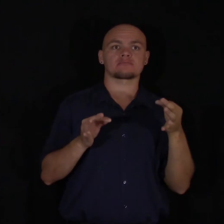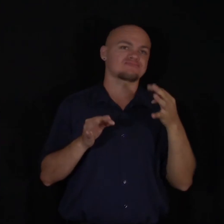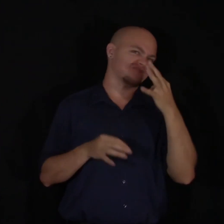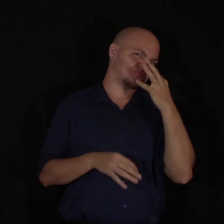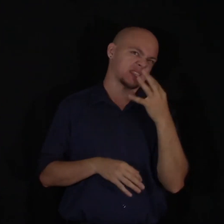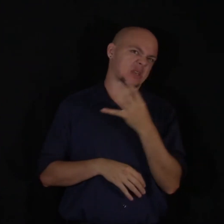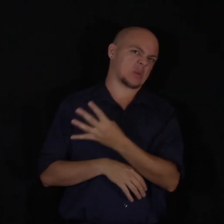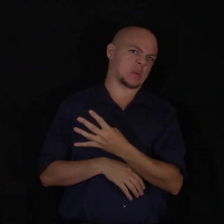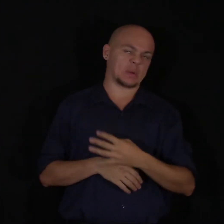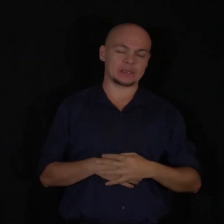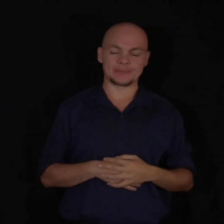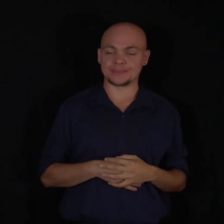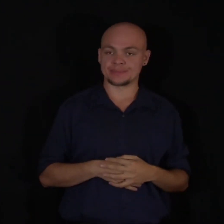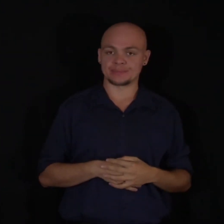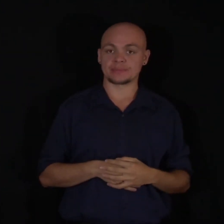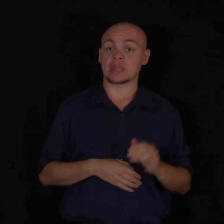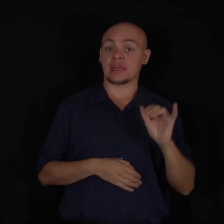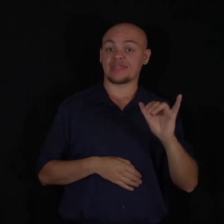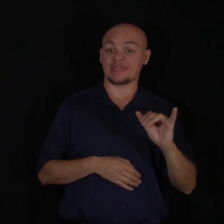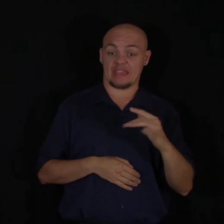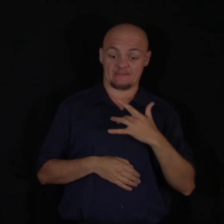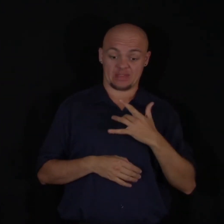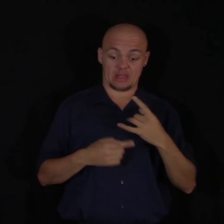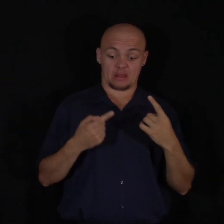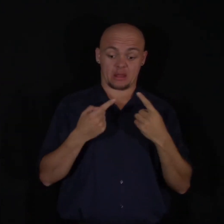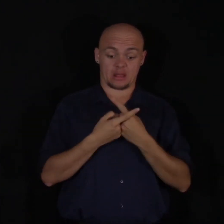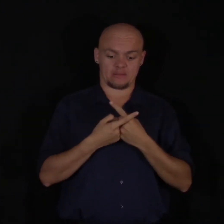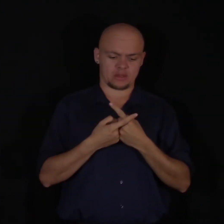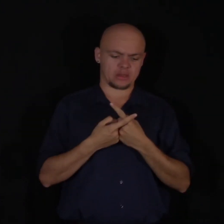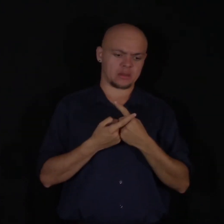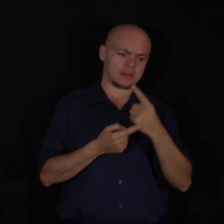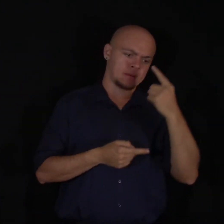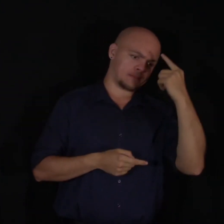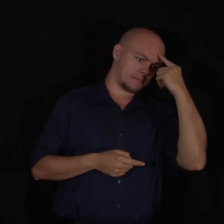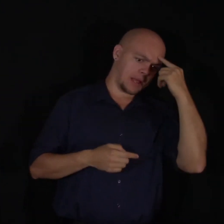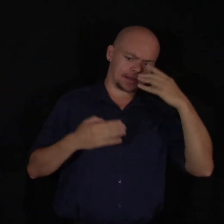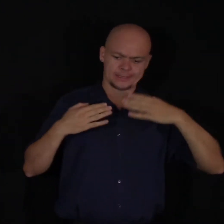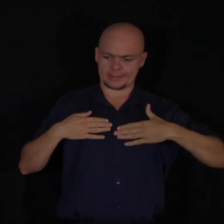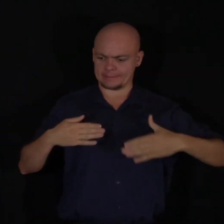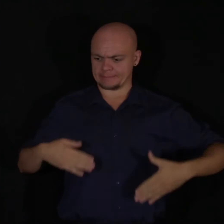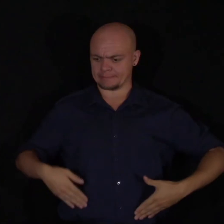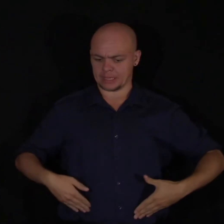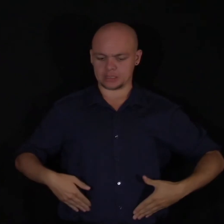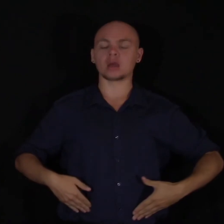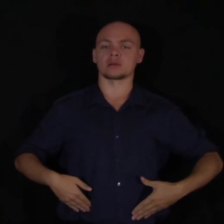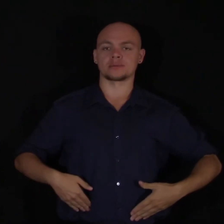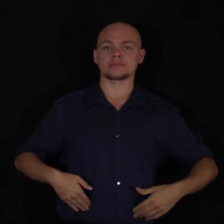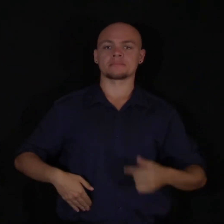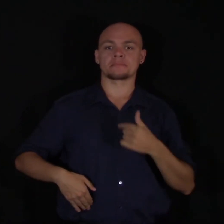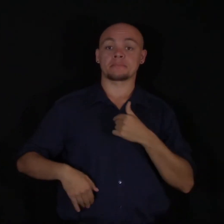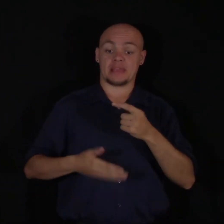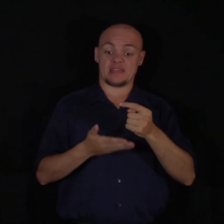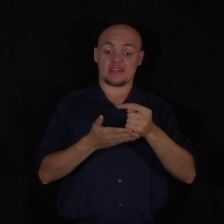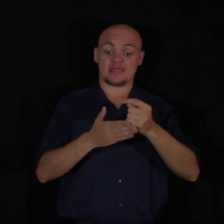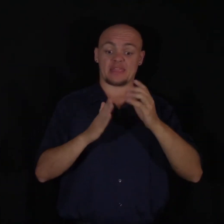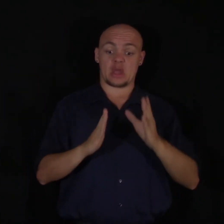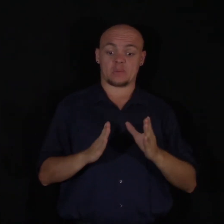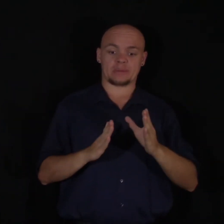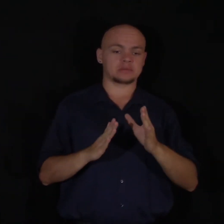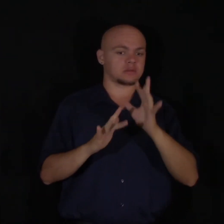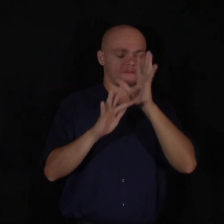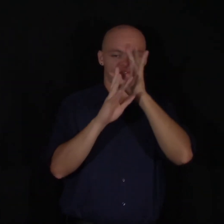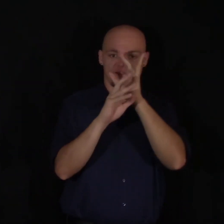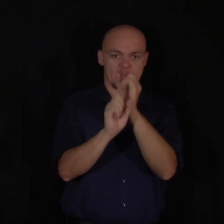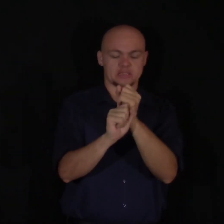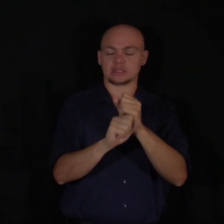it. And that conflict between body and mind is something that has really fascinated me as a therapist. So